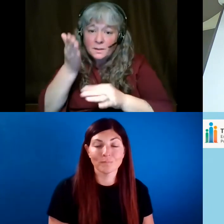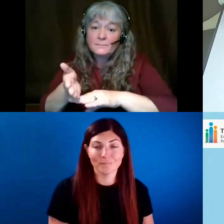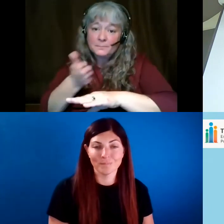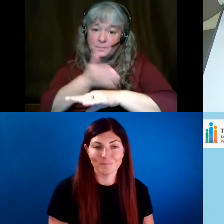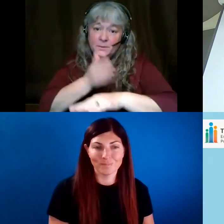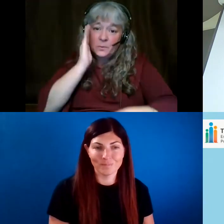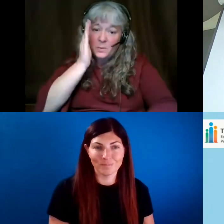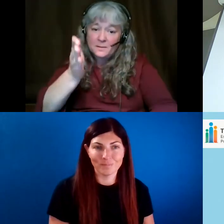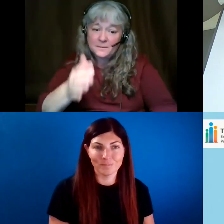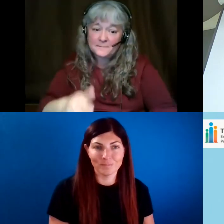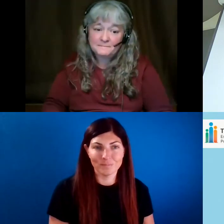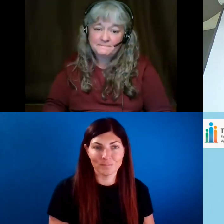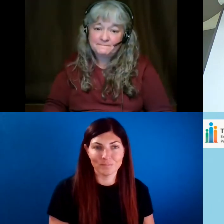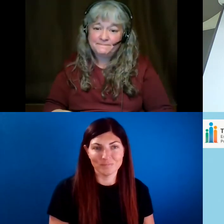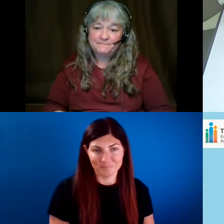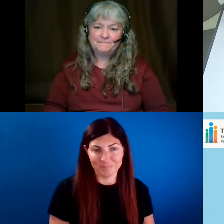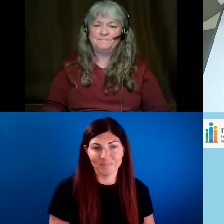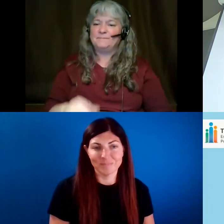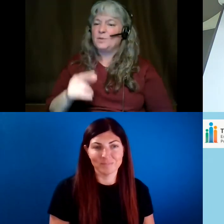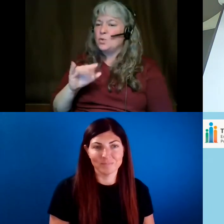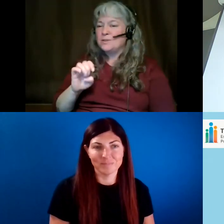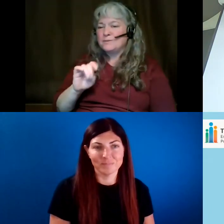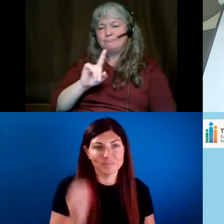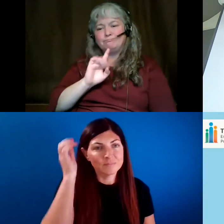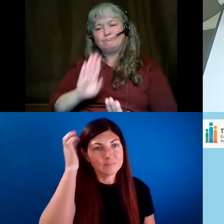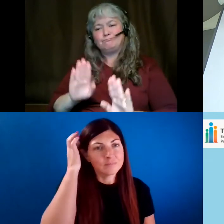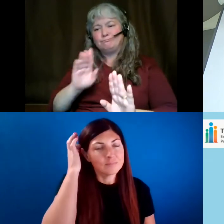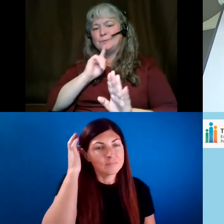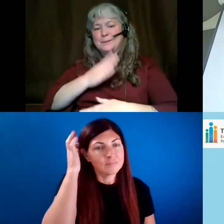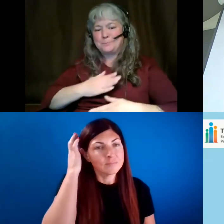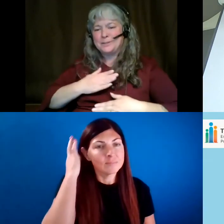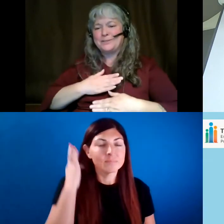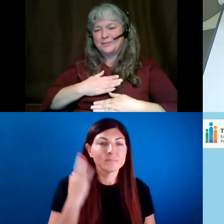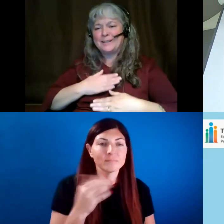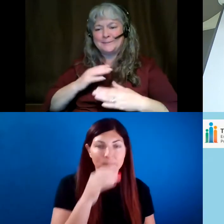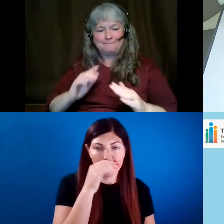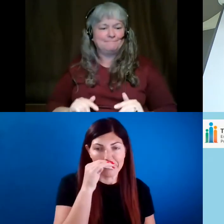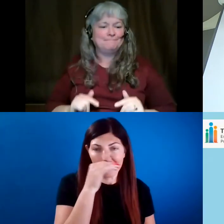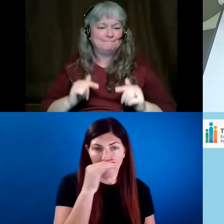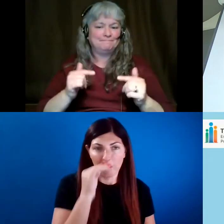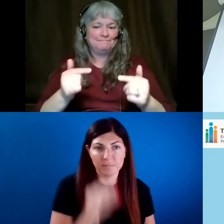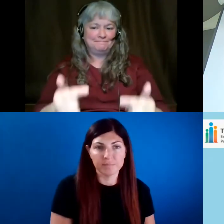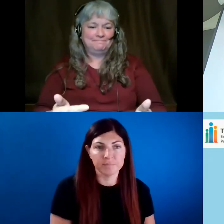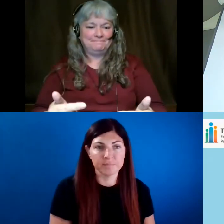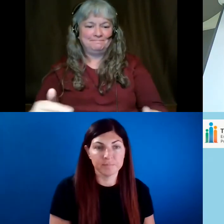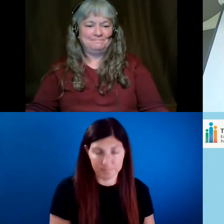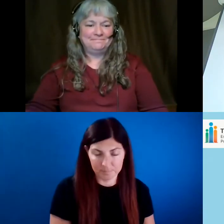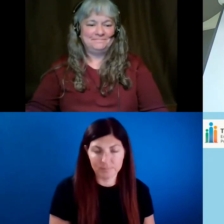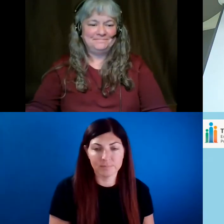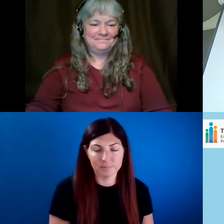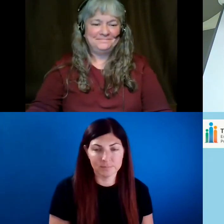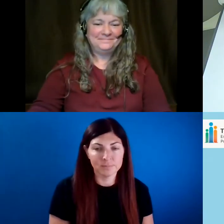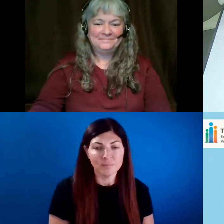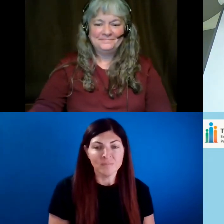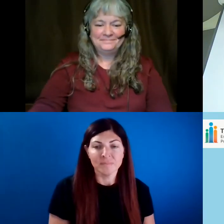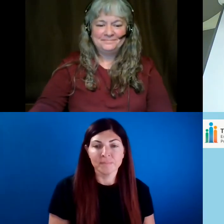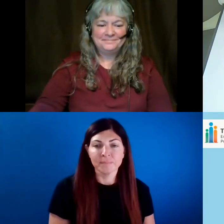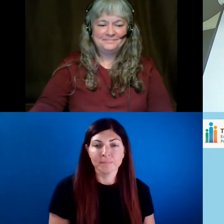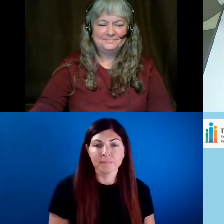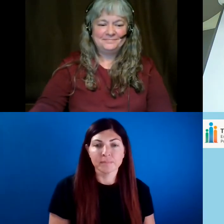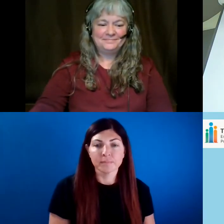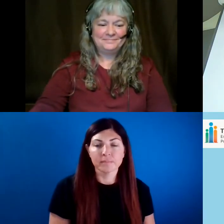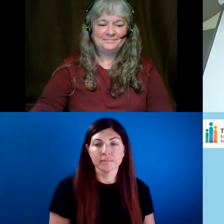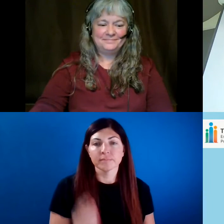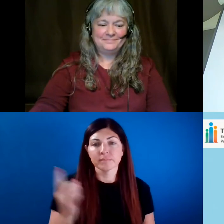That's great. Really appreciate that, Jen. And Emma, type to follow up to just say, I'm